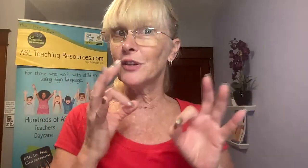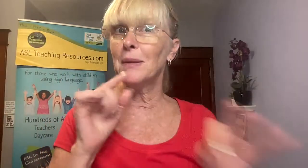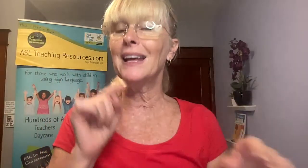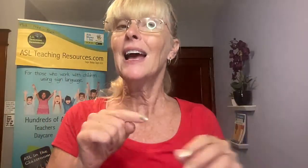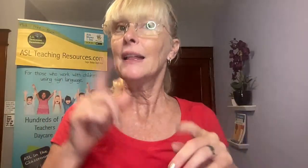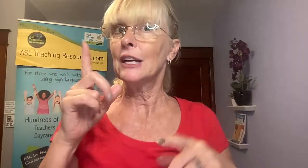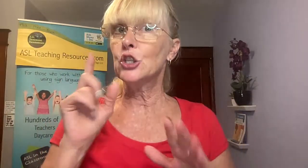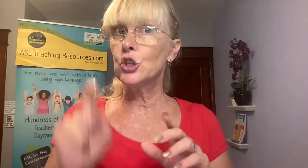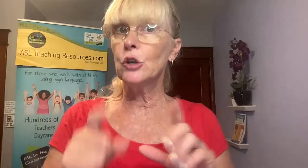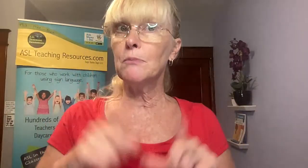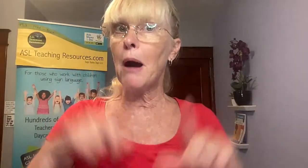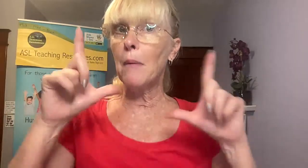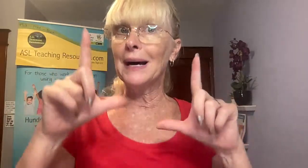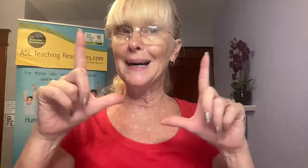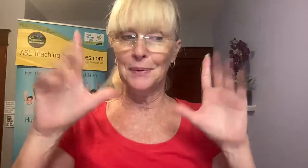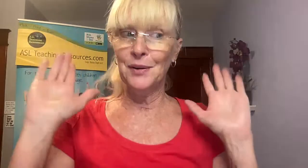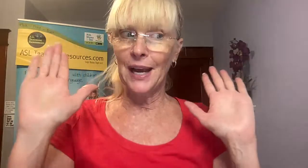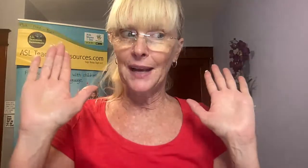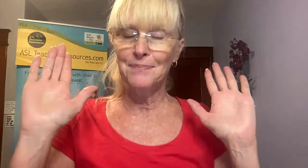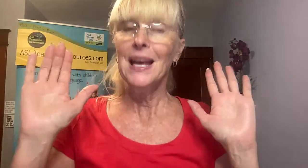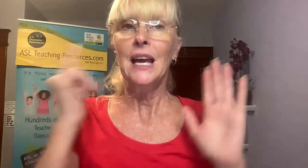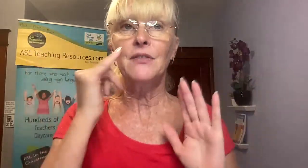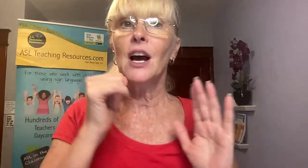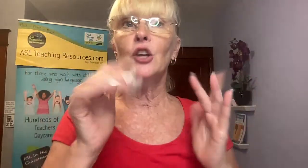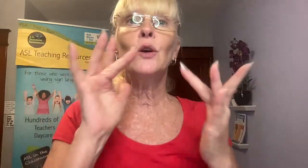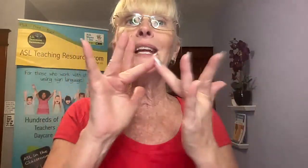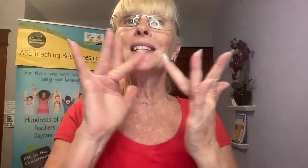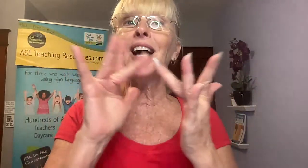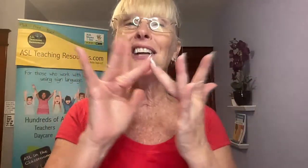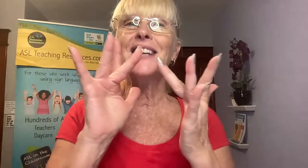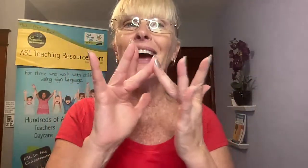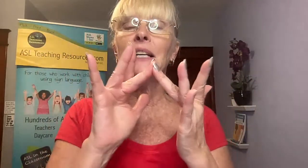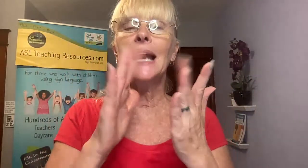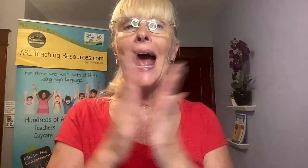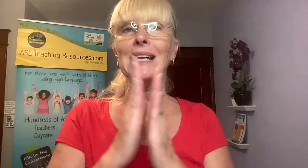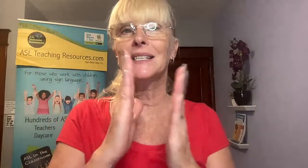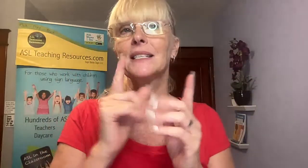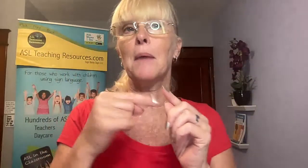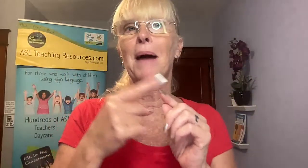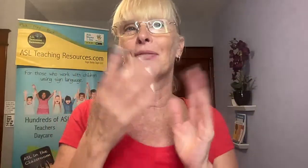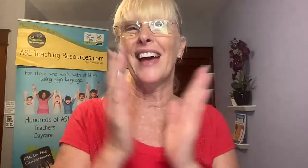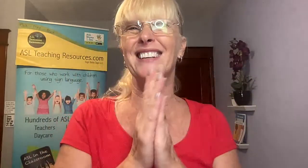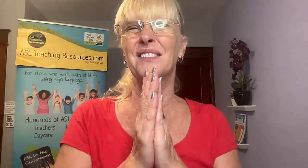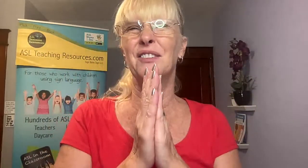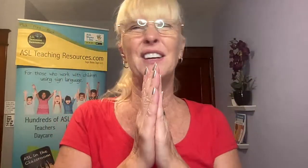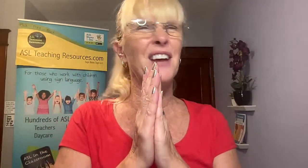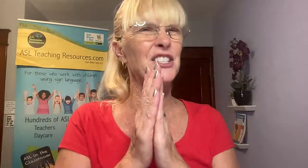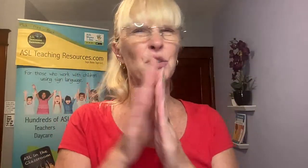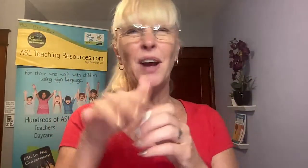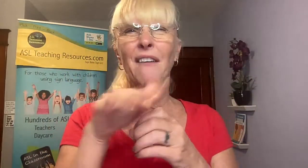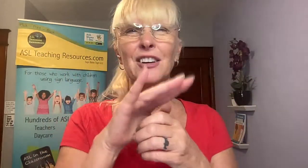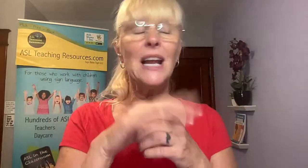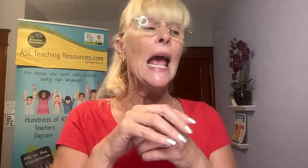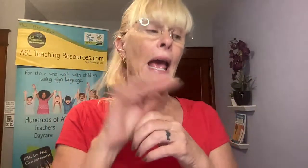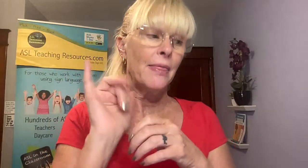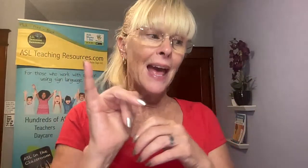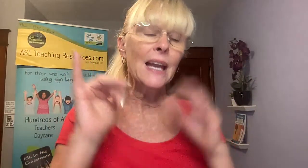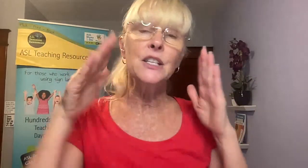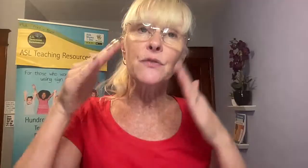freebie that should pop up. Okay. If not, you can hit the contact and ask us about that. We got you covered. And that is